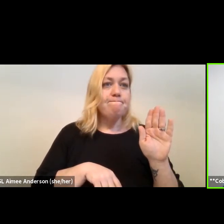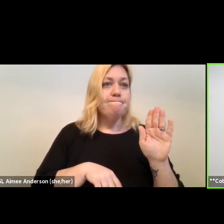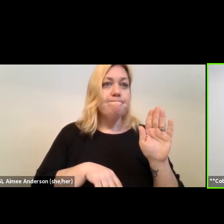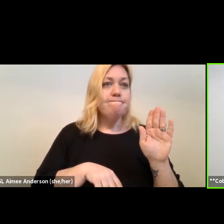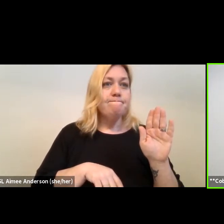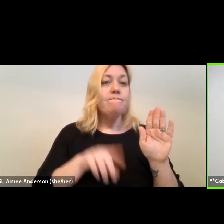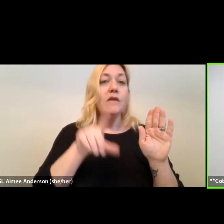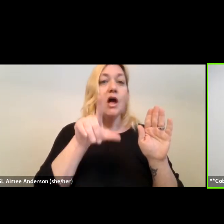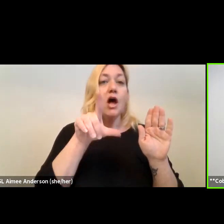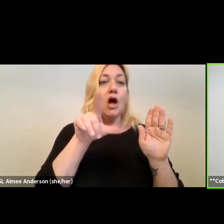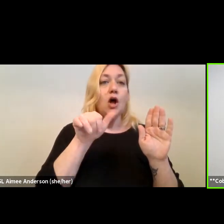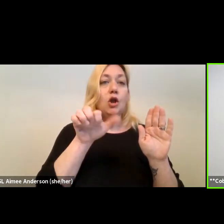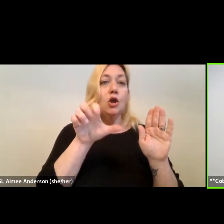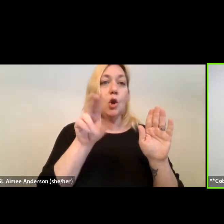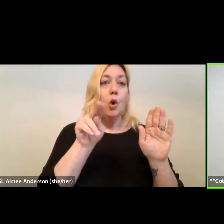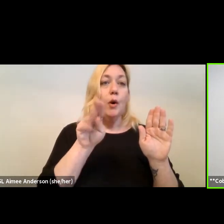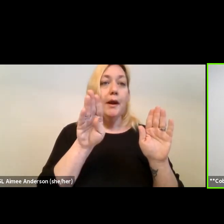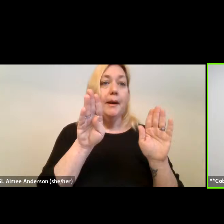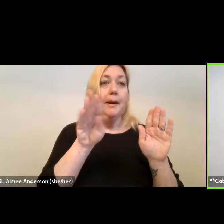Lauren Beer.